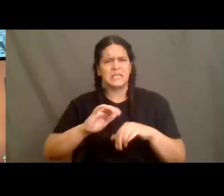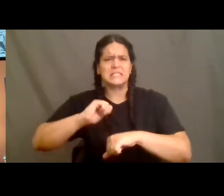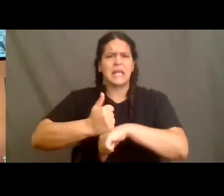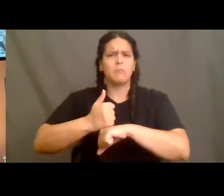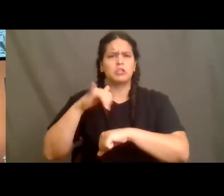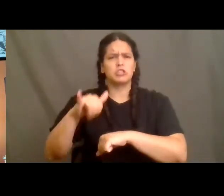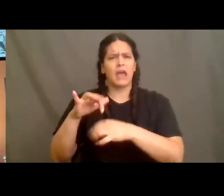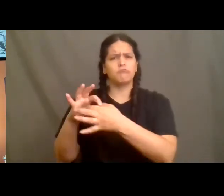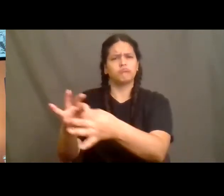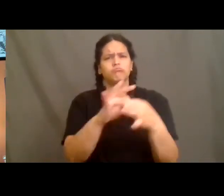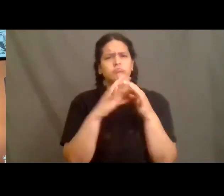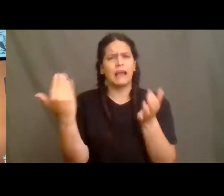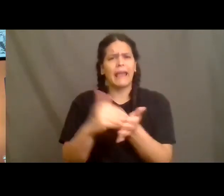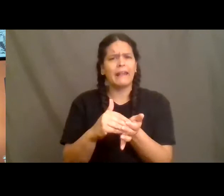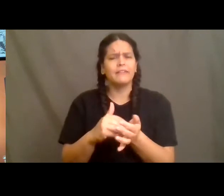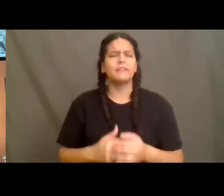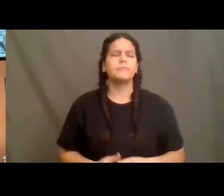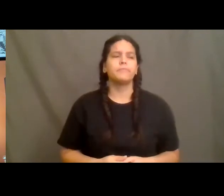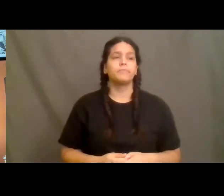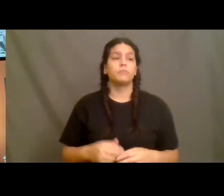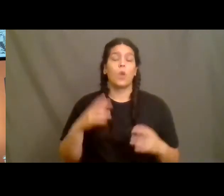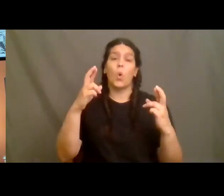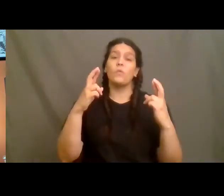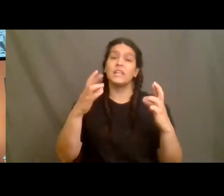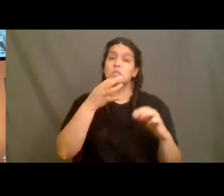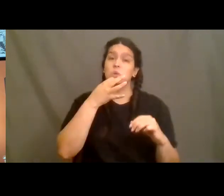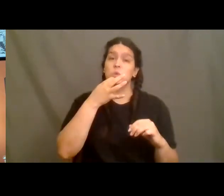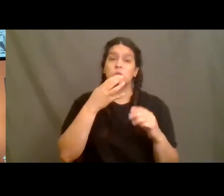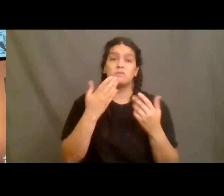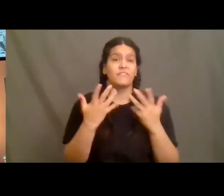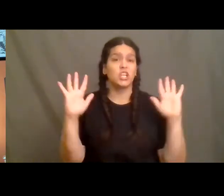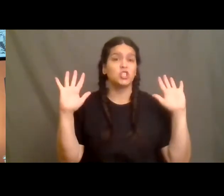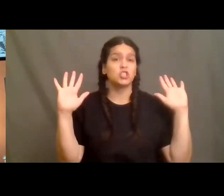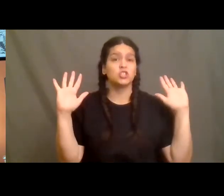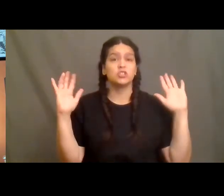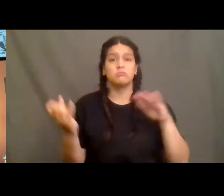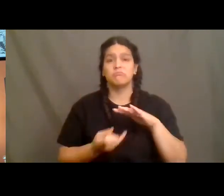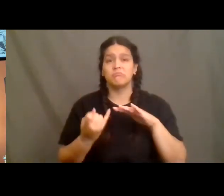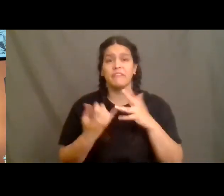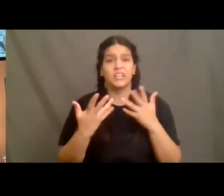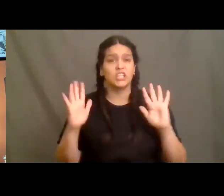And hopefully it will be soon, you know, hopefully it will be soon. But